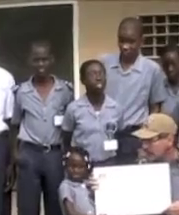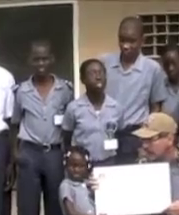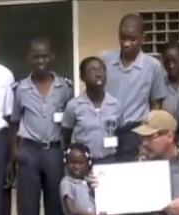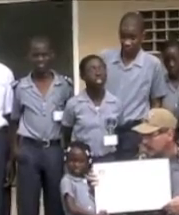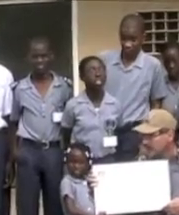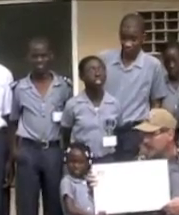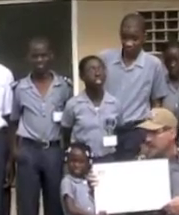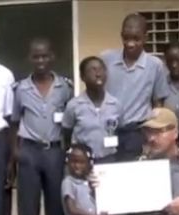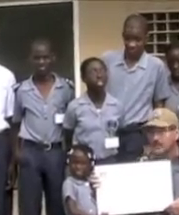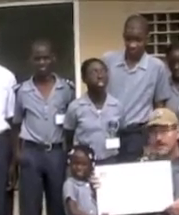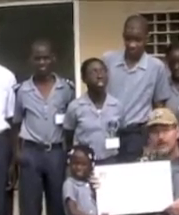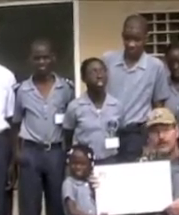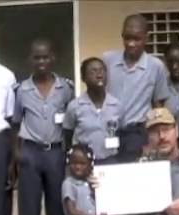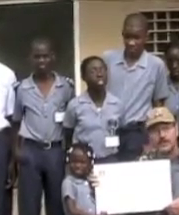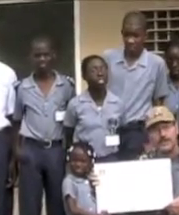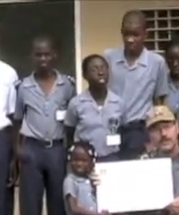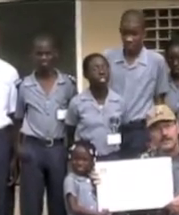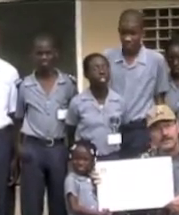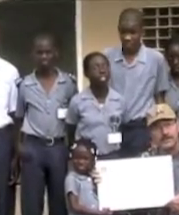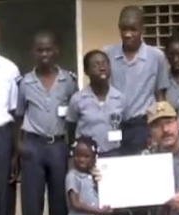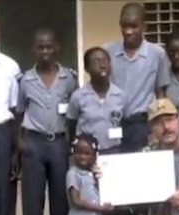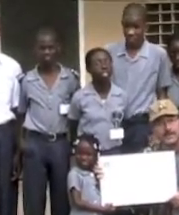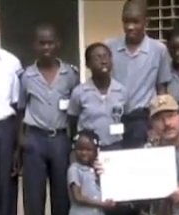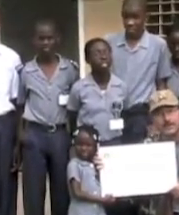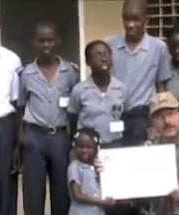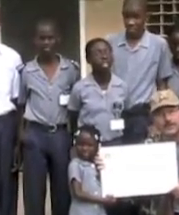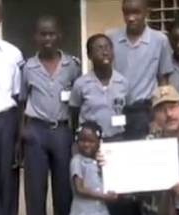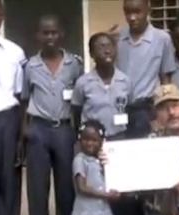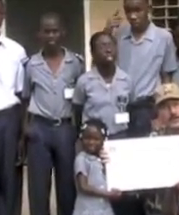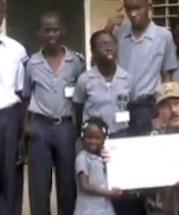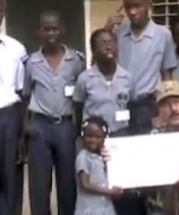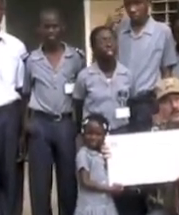dollars. I don't know exactly what that says. What does it say on it?